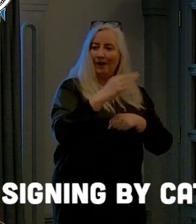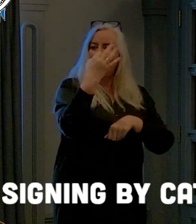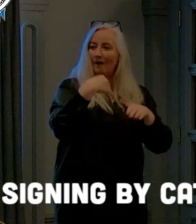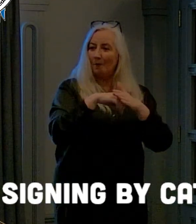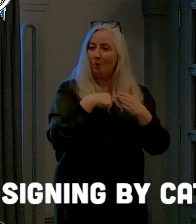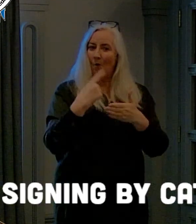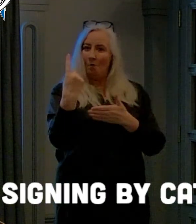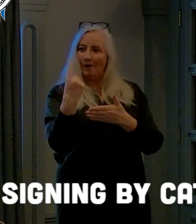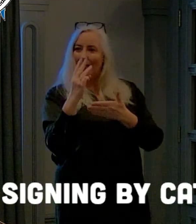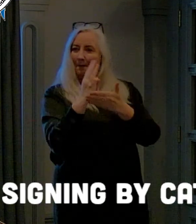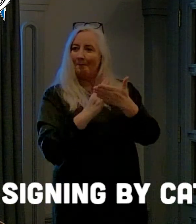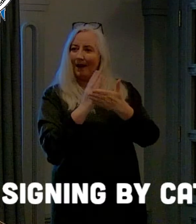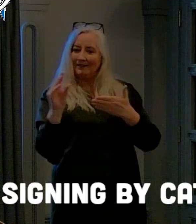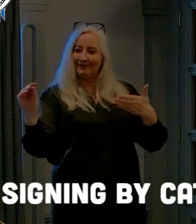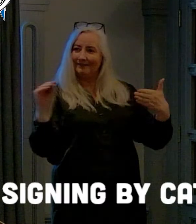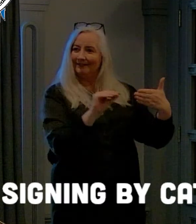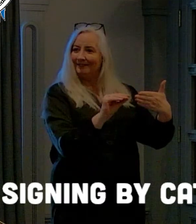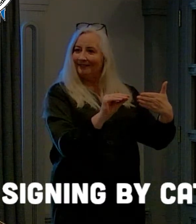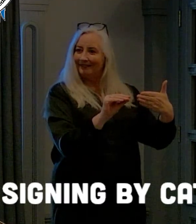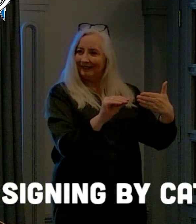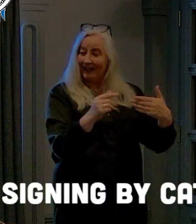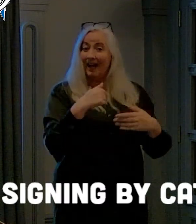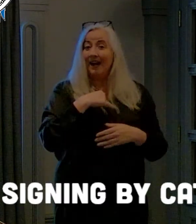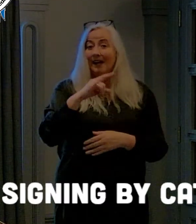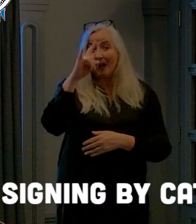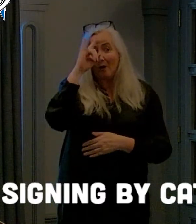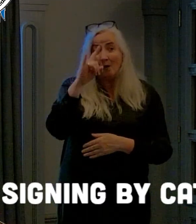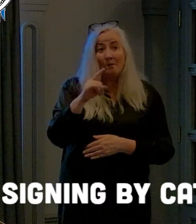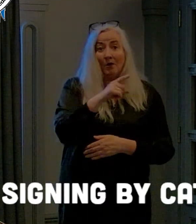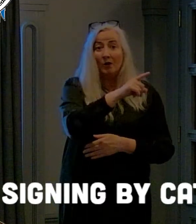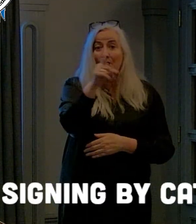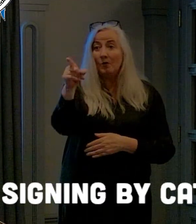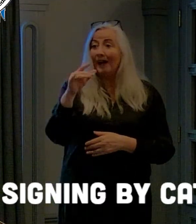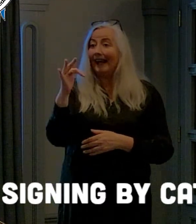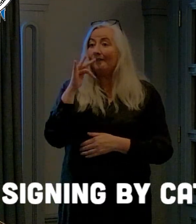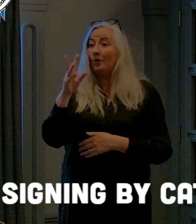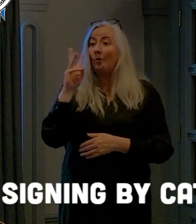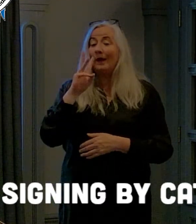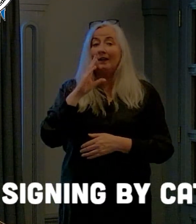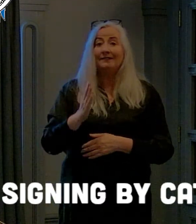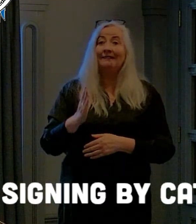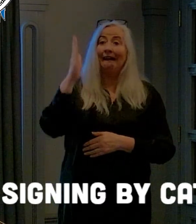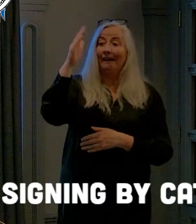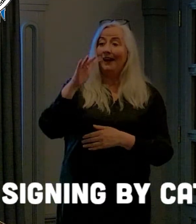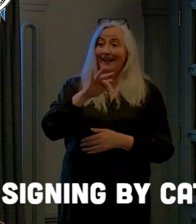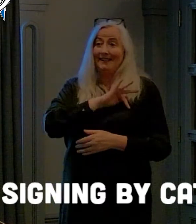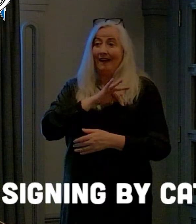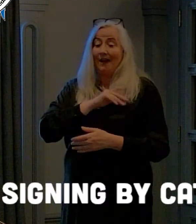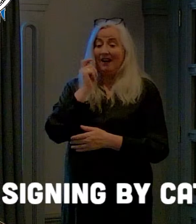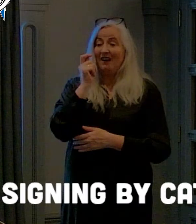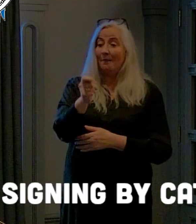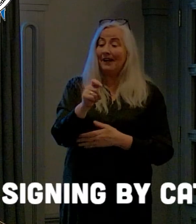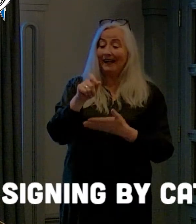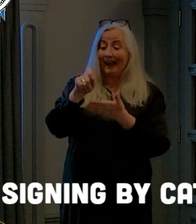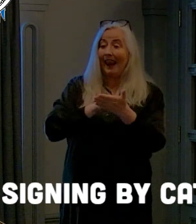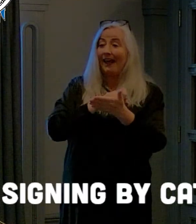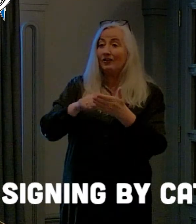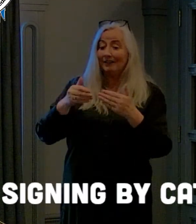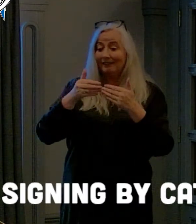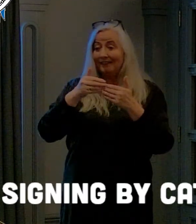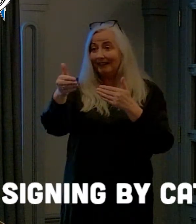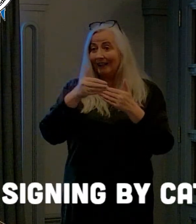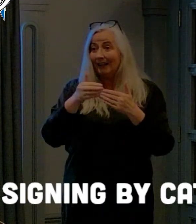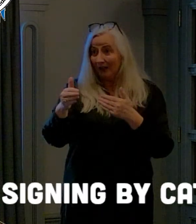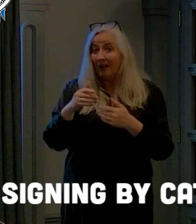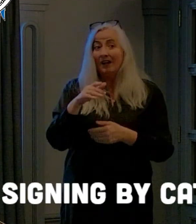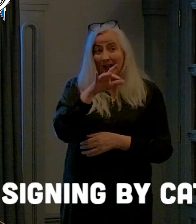And I really hope all the people who are putting themselves forward here today for election in the local elections get elected. Because